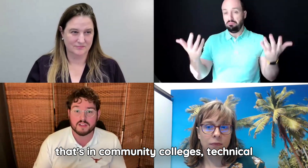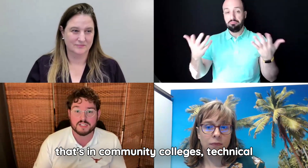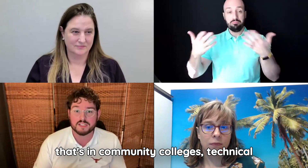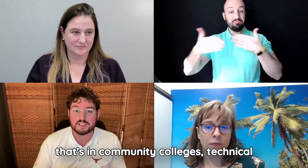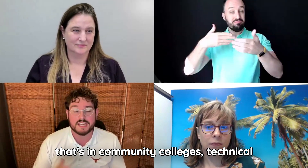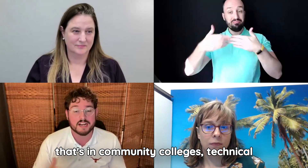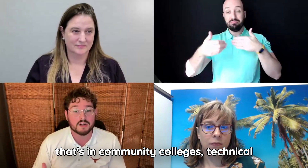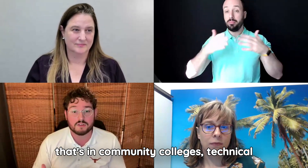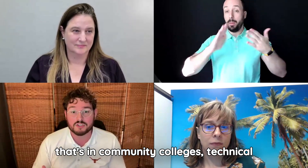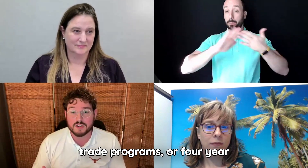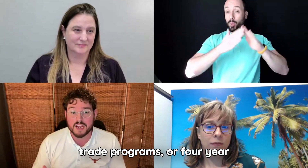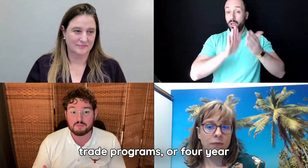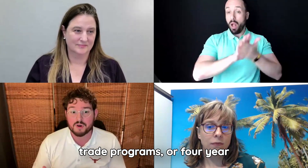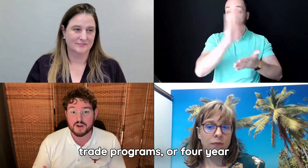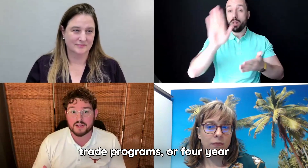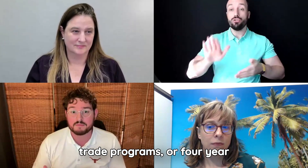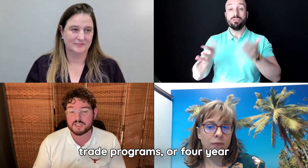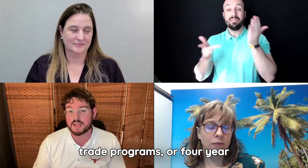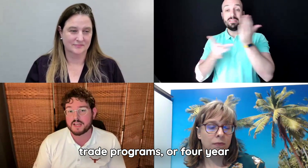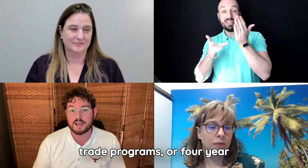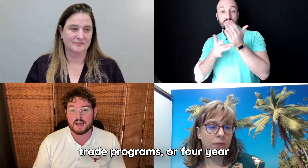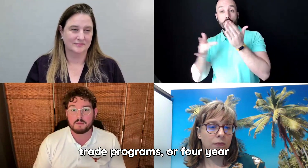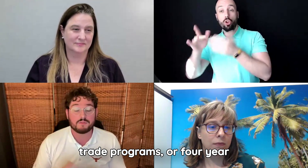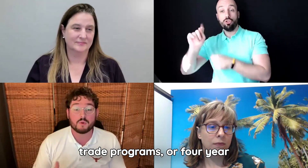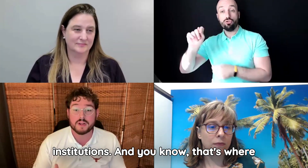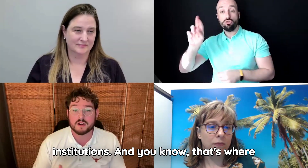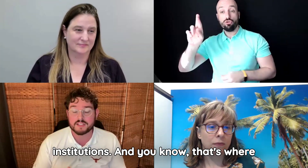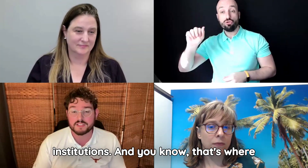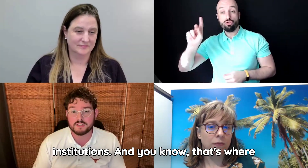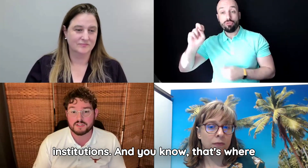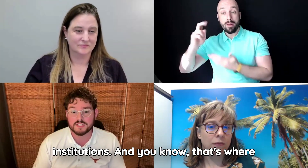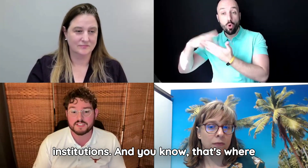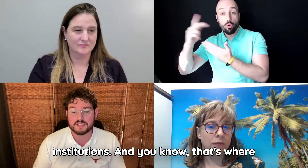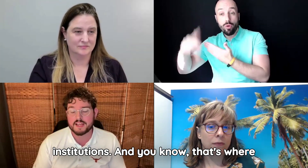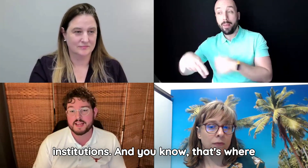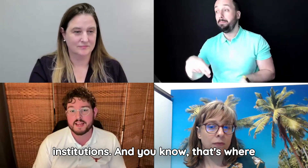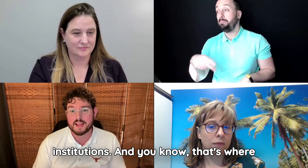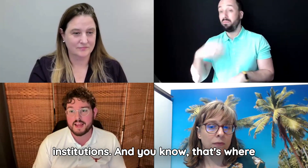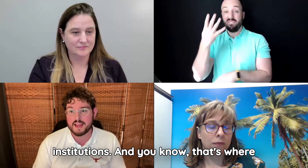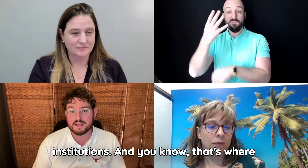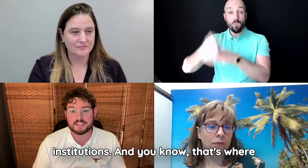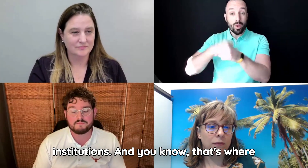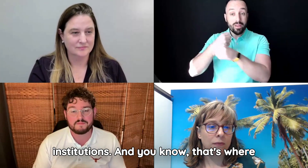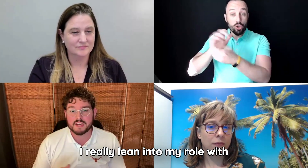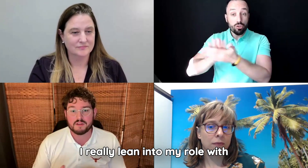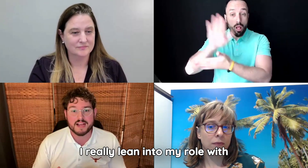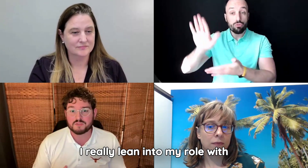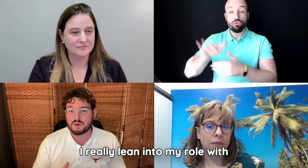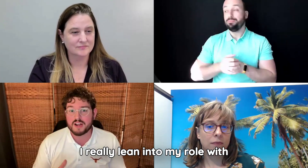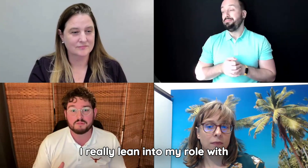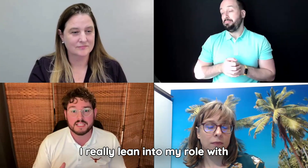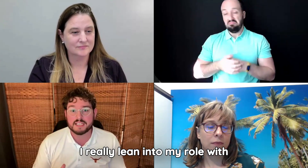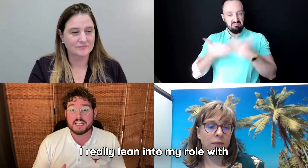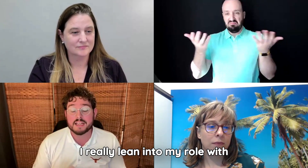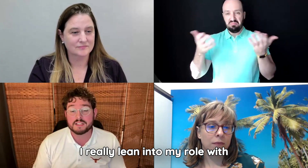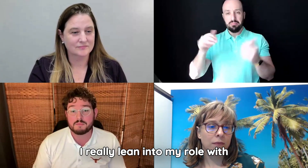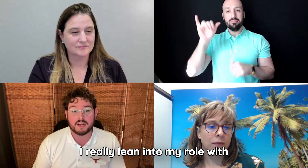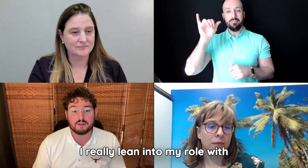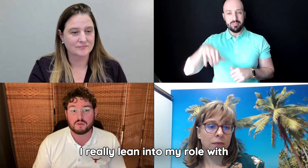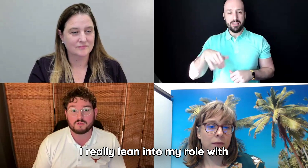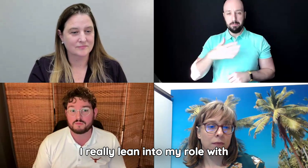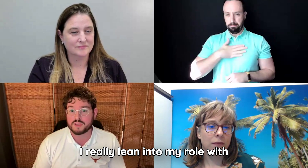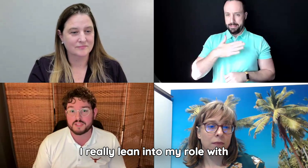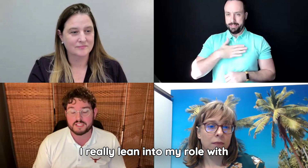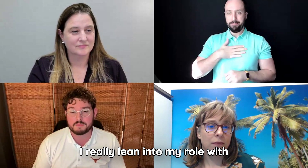community colleges, technical trade programs, or four-year institutions. And, that's where I really lean into